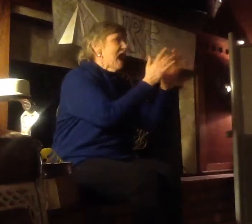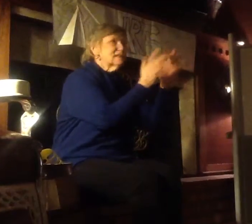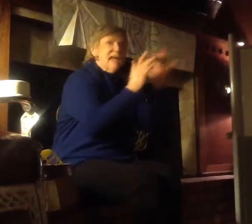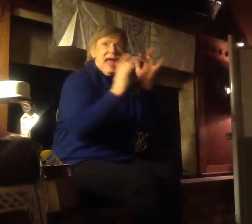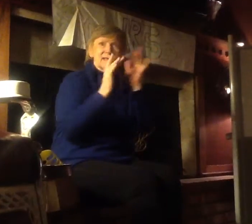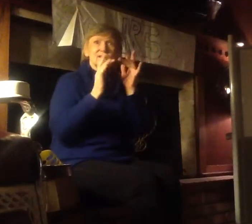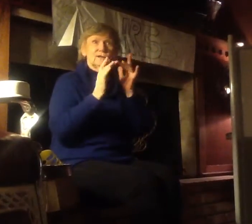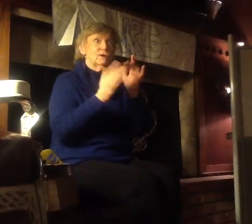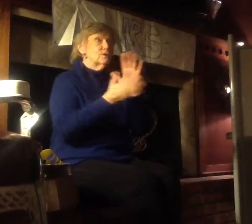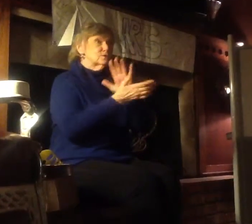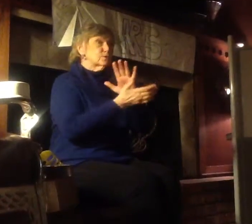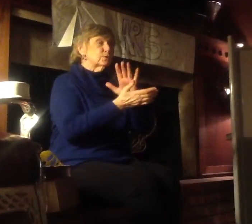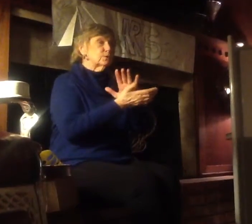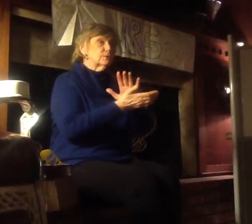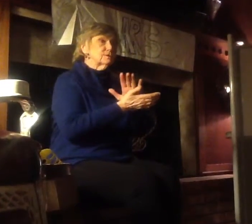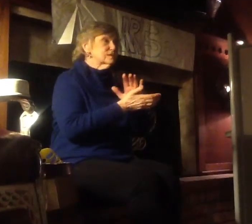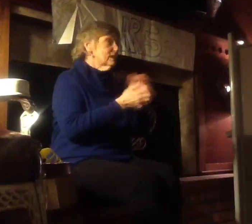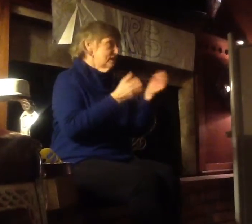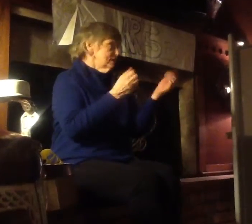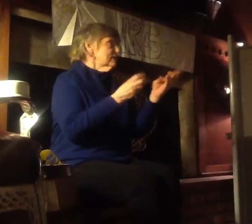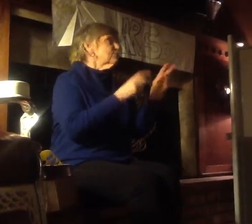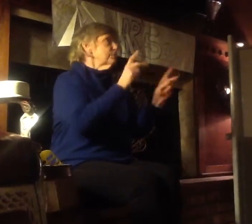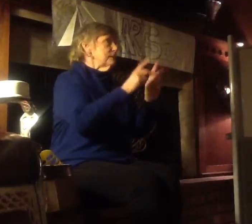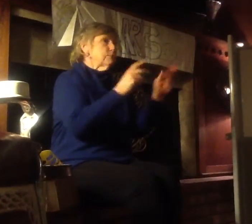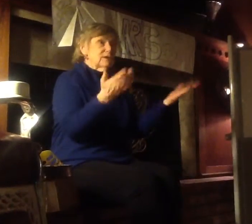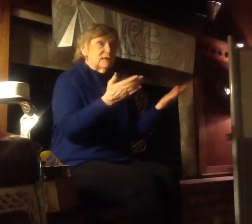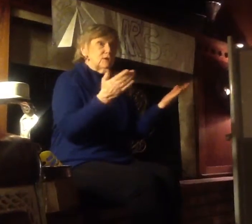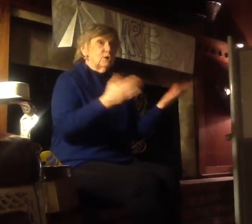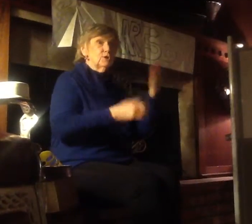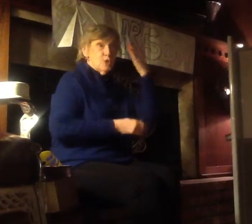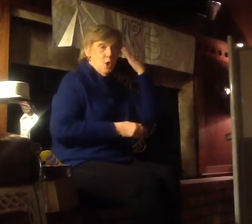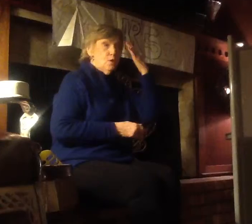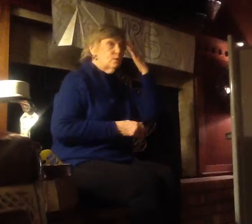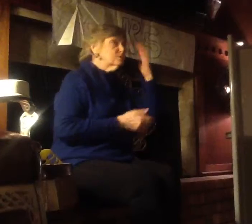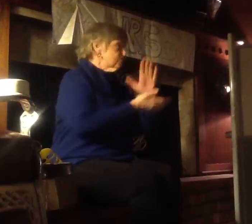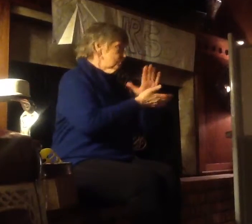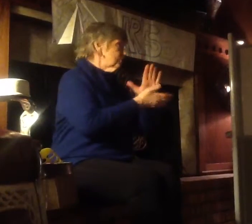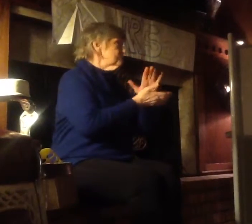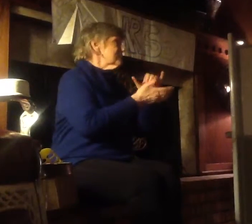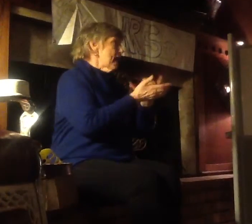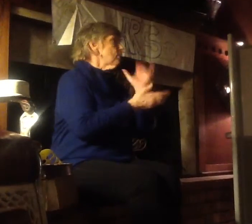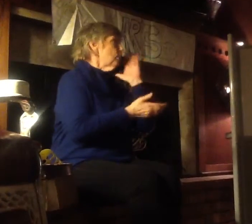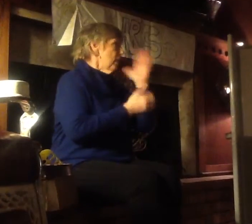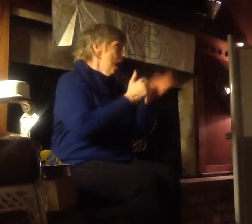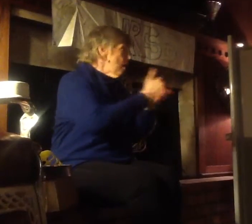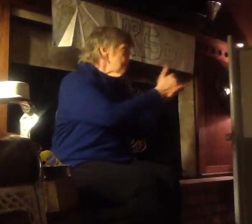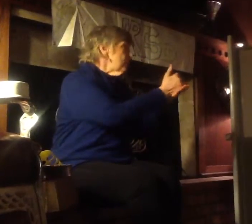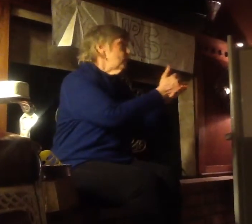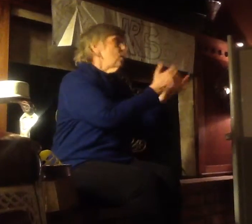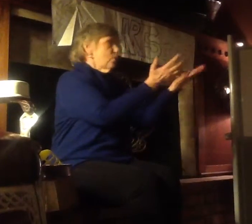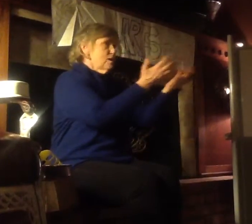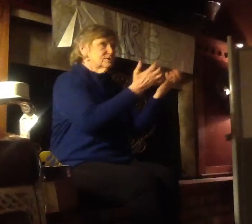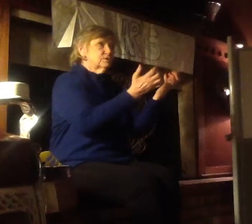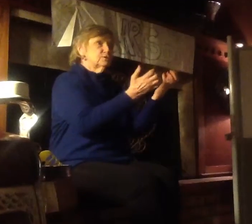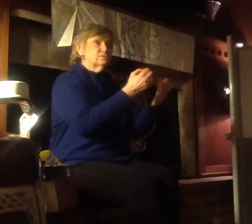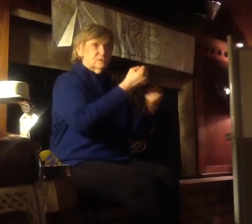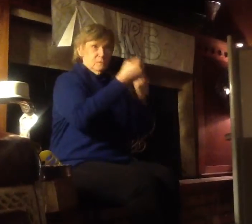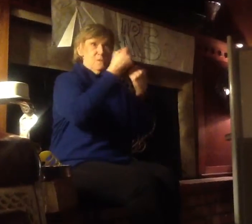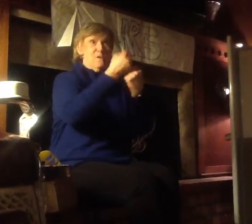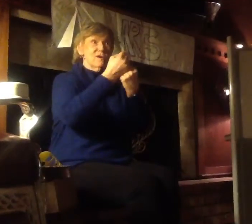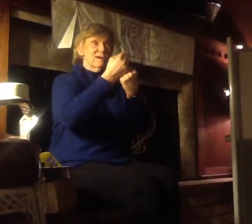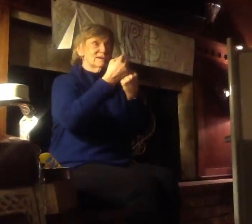advertise, contact schools. Several people here know schools that will help, want